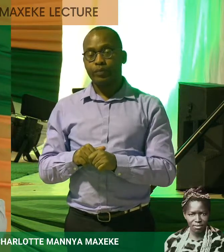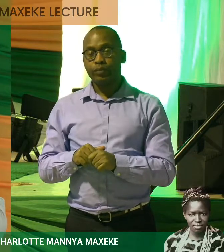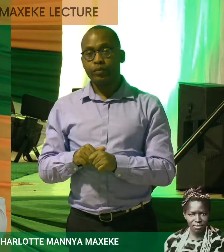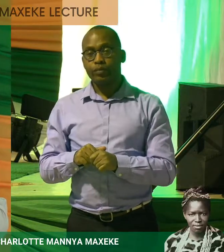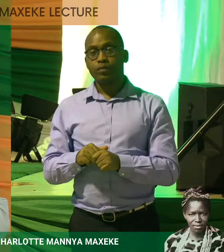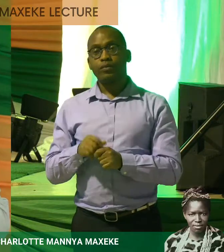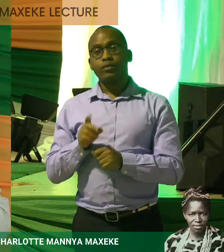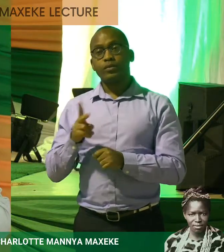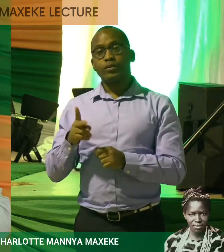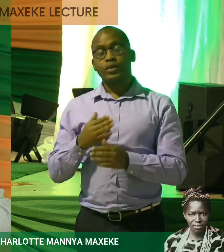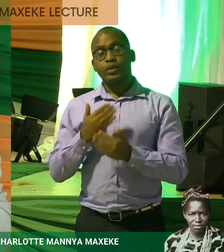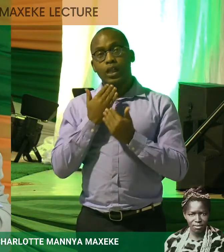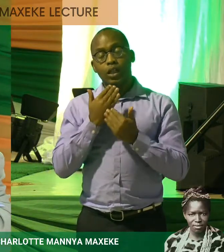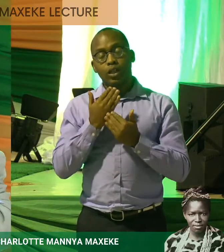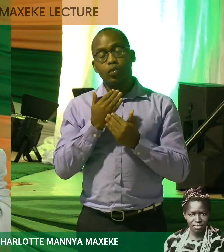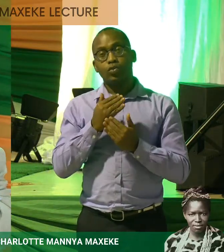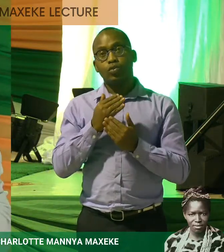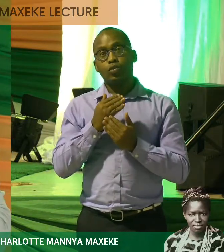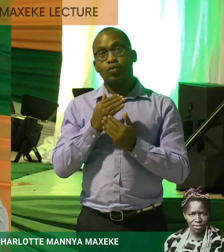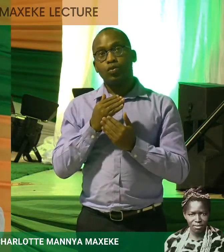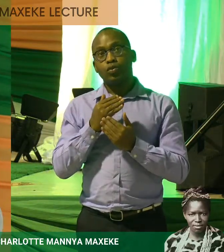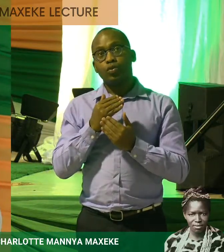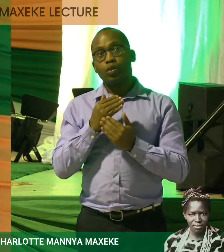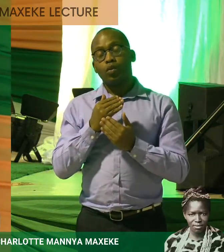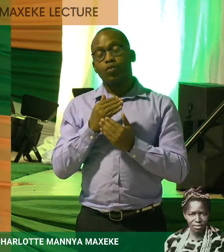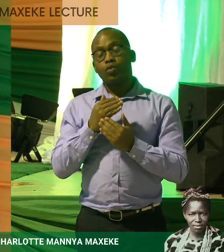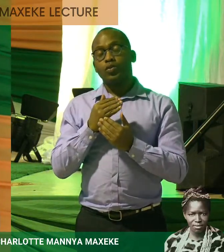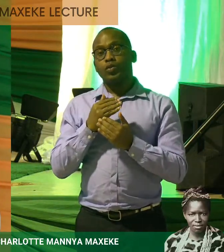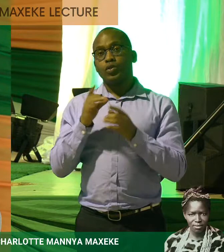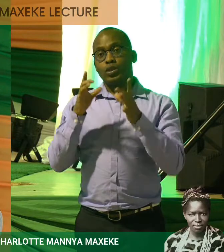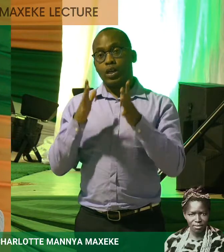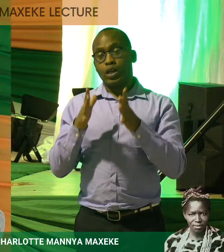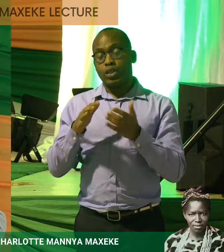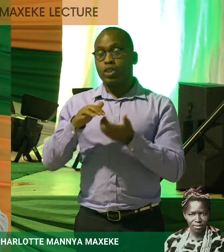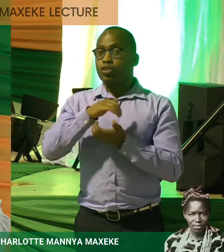siyabulela kakhulu ku DDG ku DJ